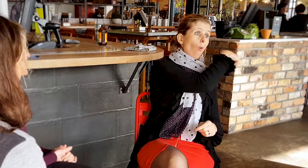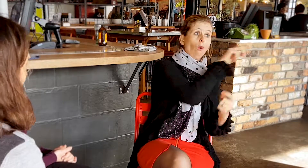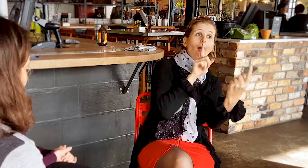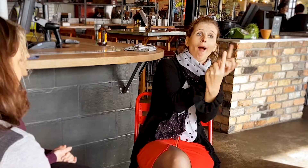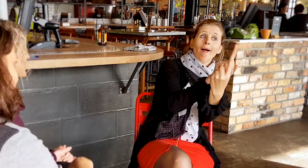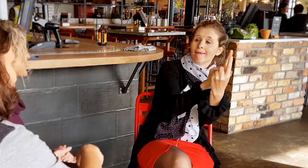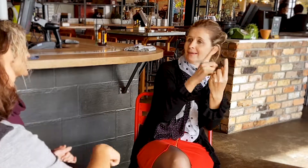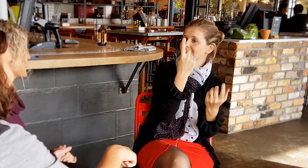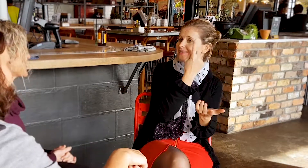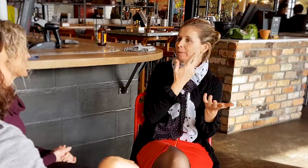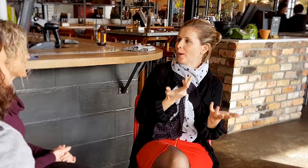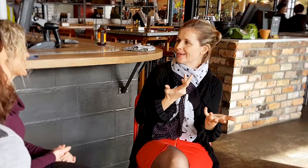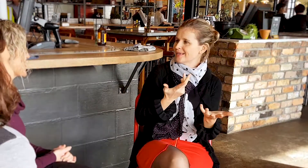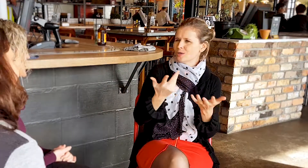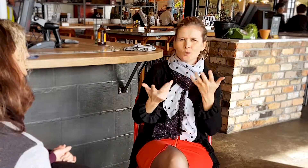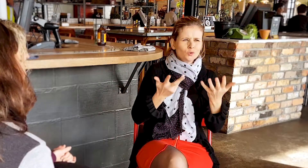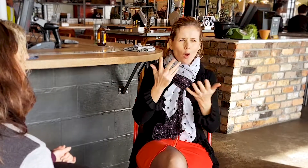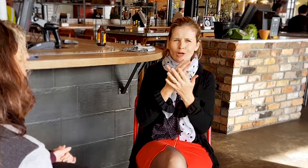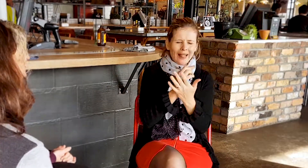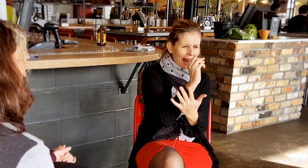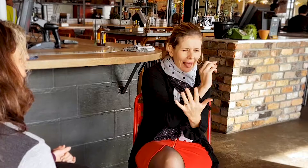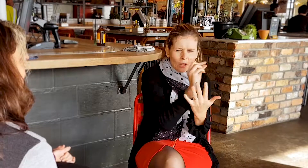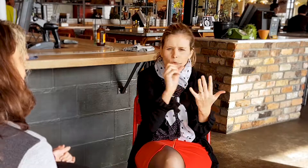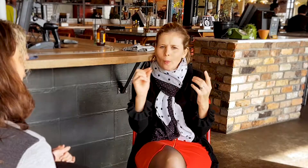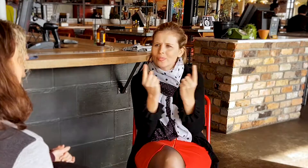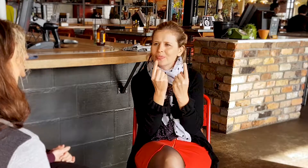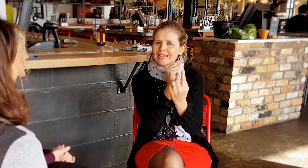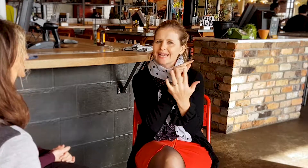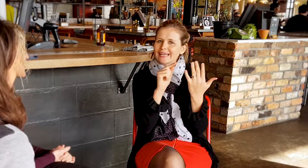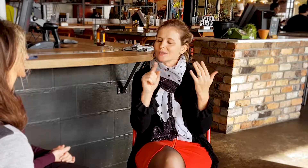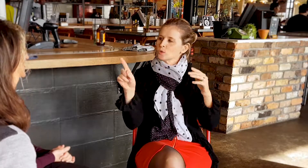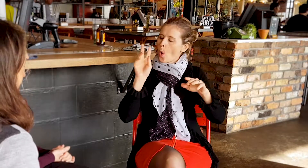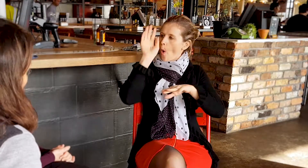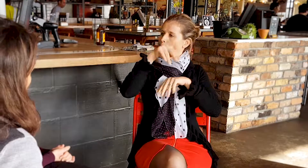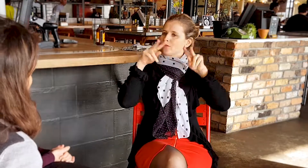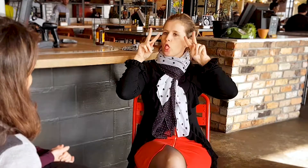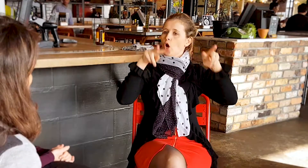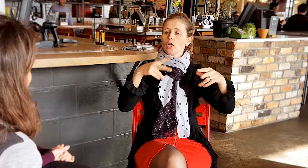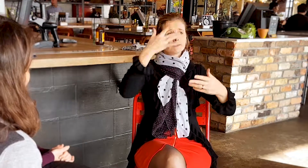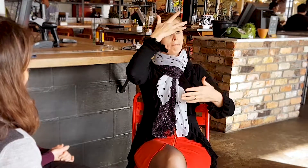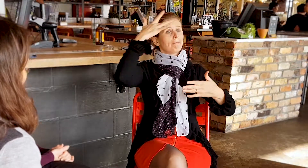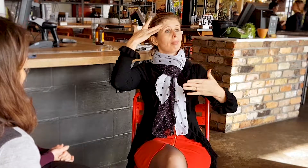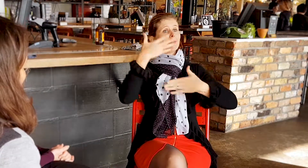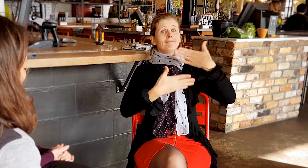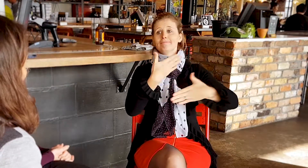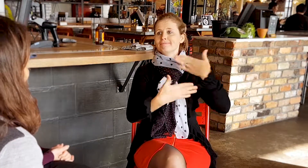rather than walking all the way out to have that conversation with someone. So it's really these little things that are